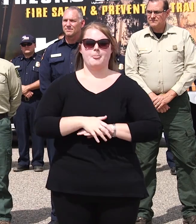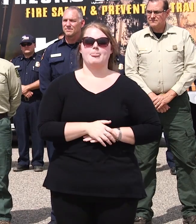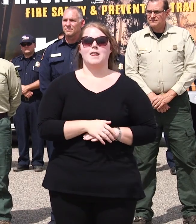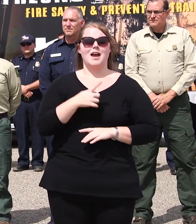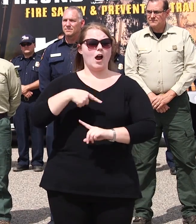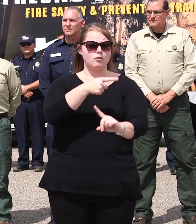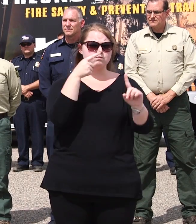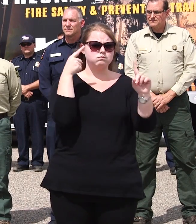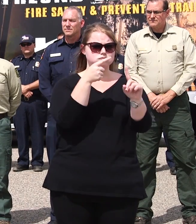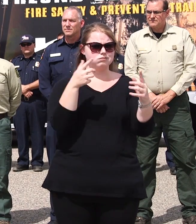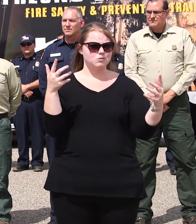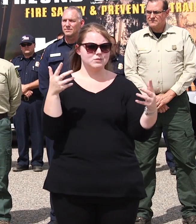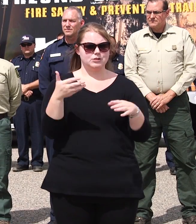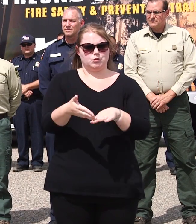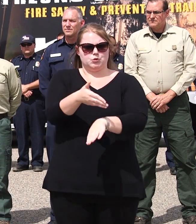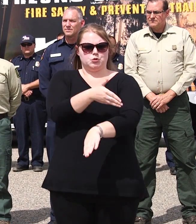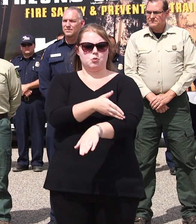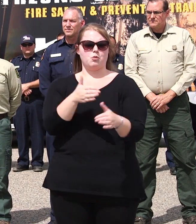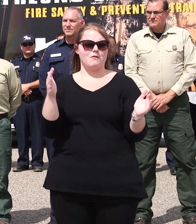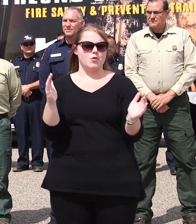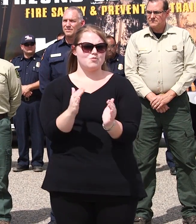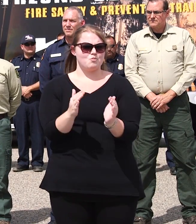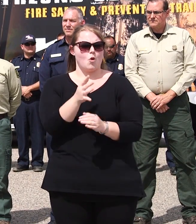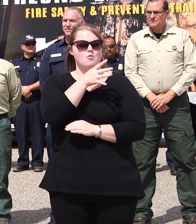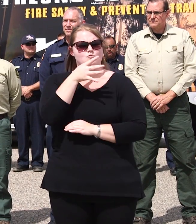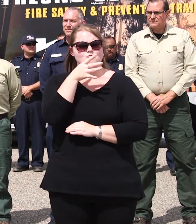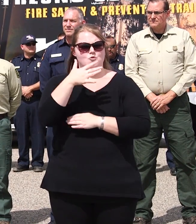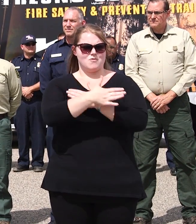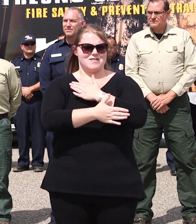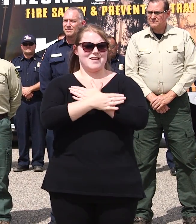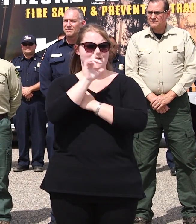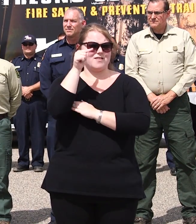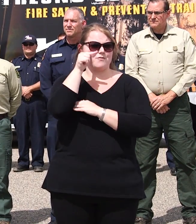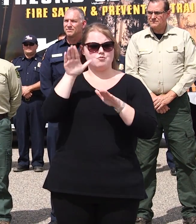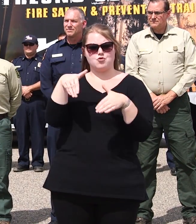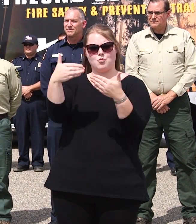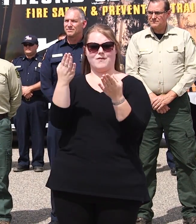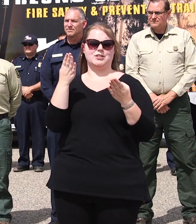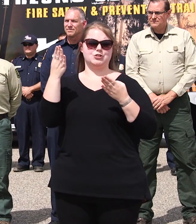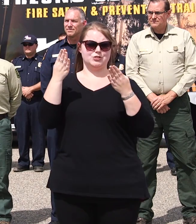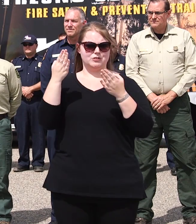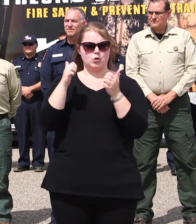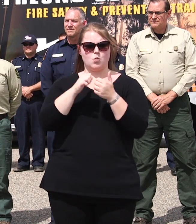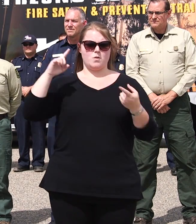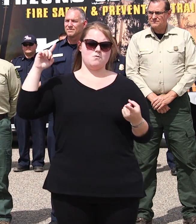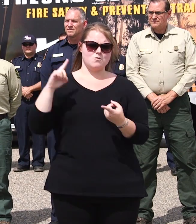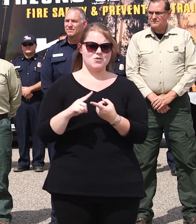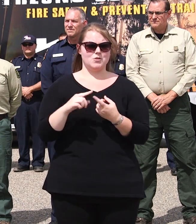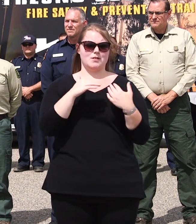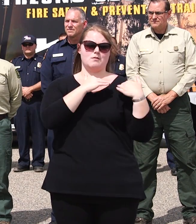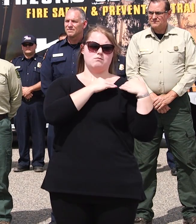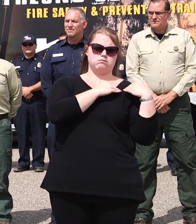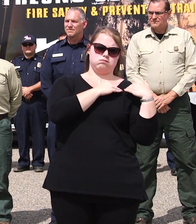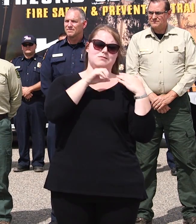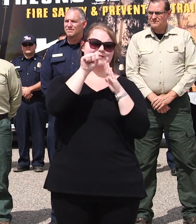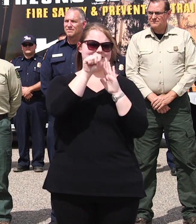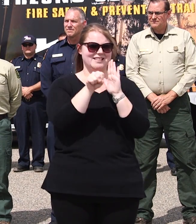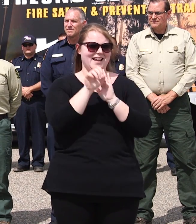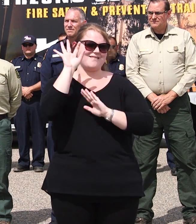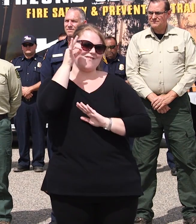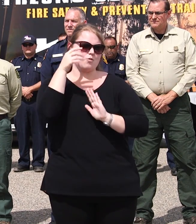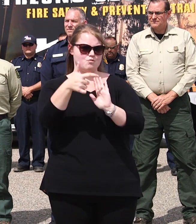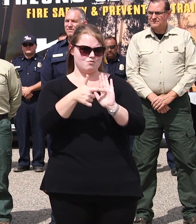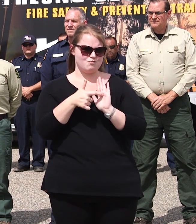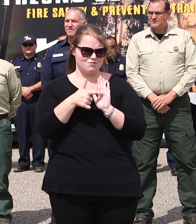improve the ability of small, rural California county government to provide services by reducing the burden of state and federal mandates